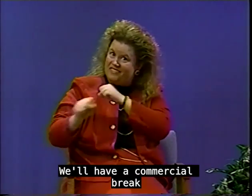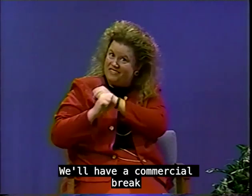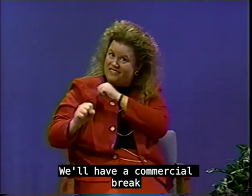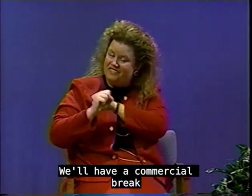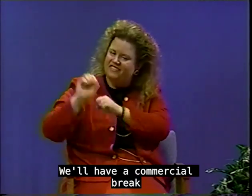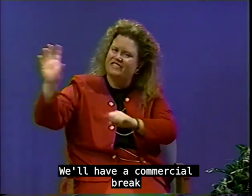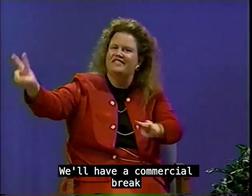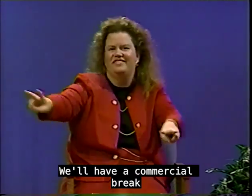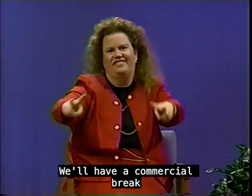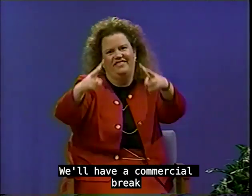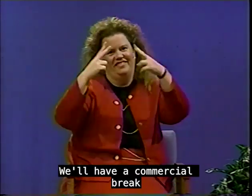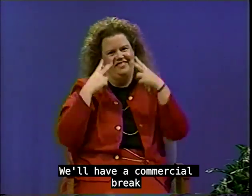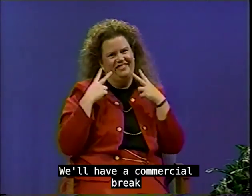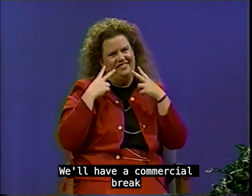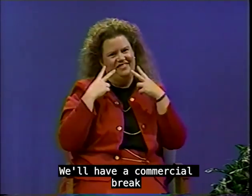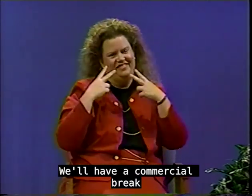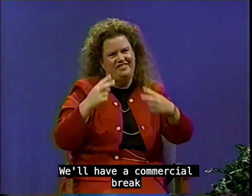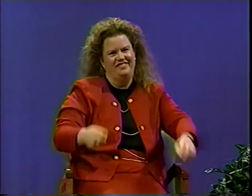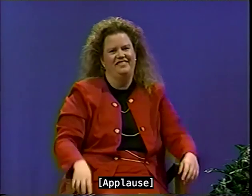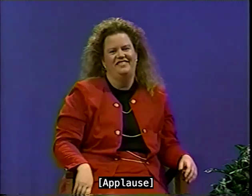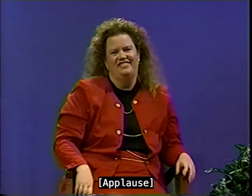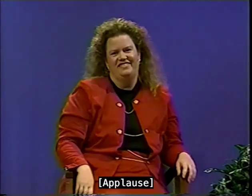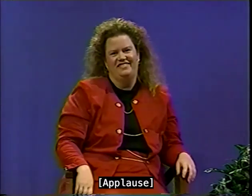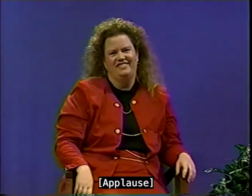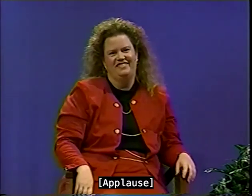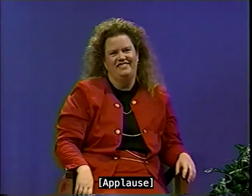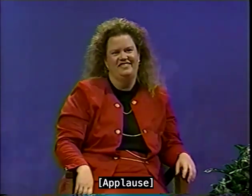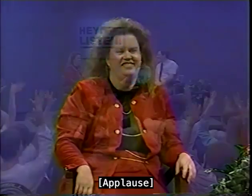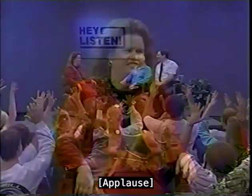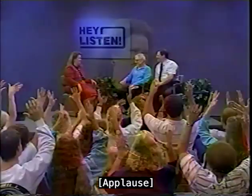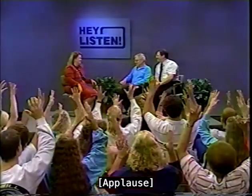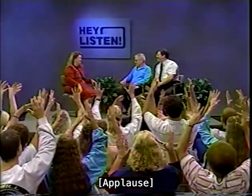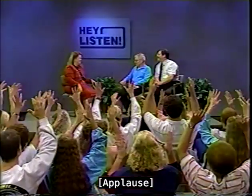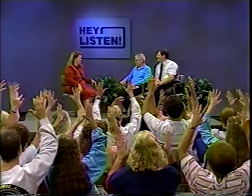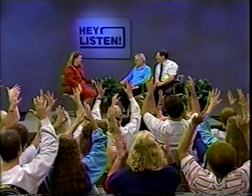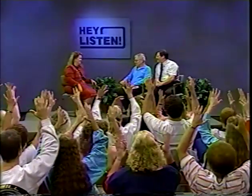have a commercial break, and we'll be right back.